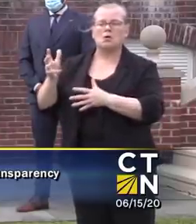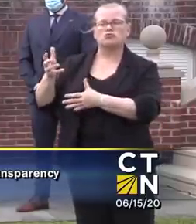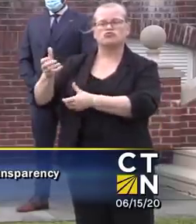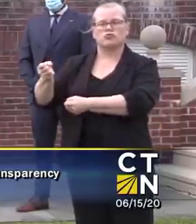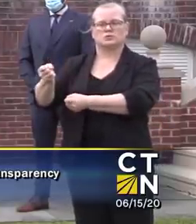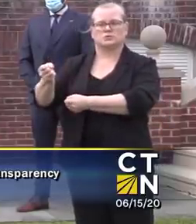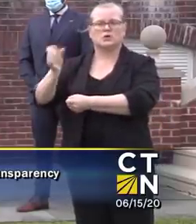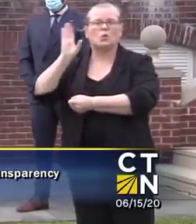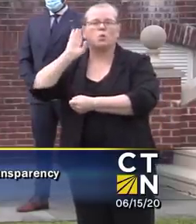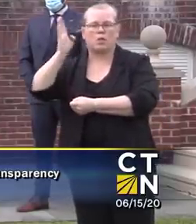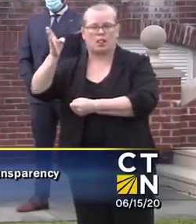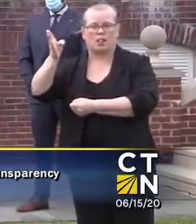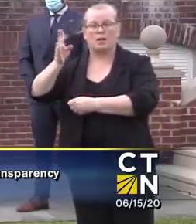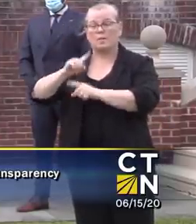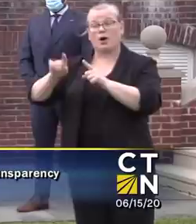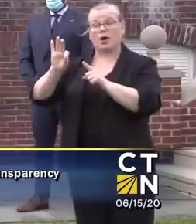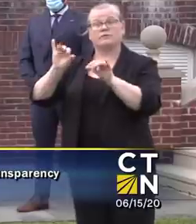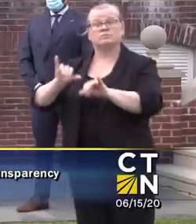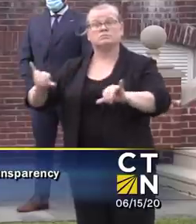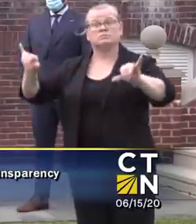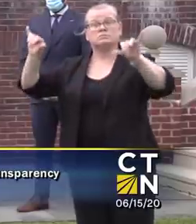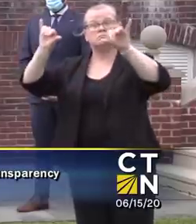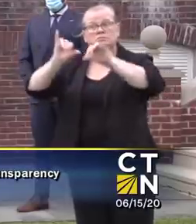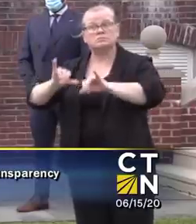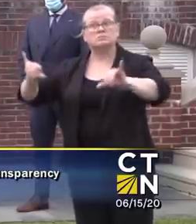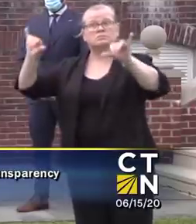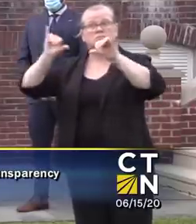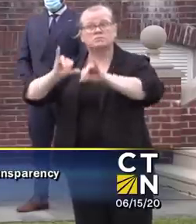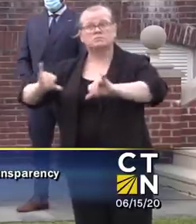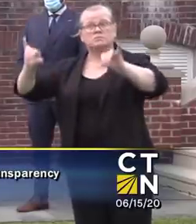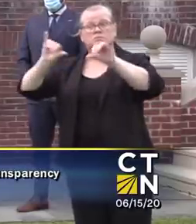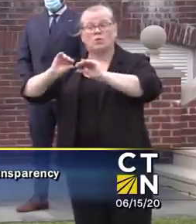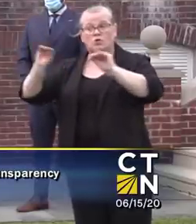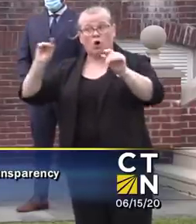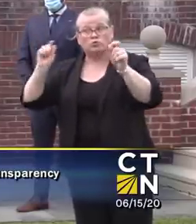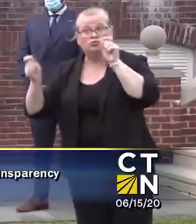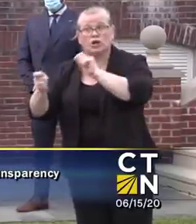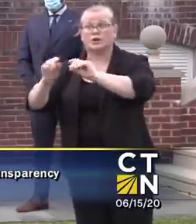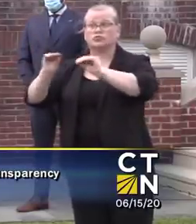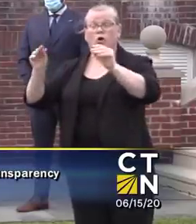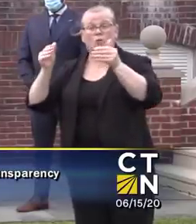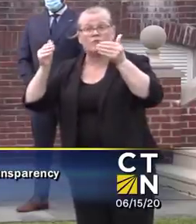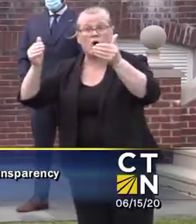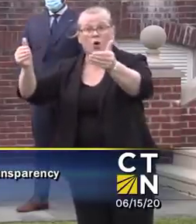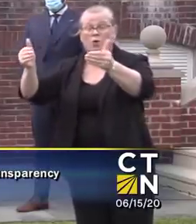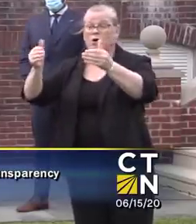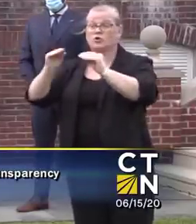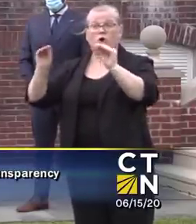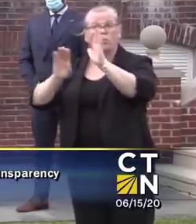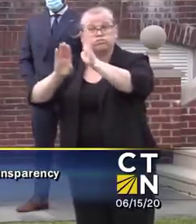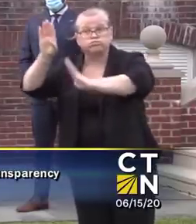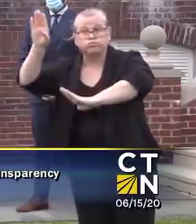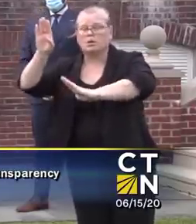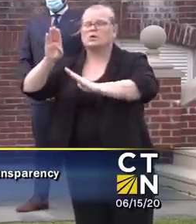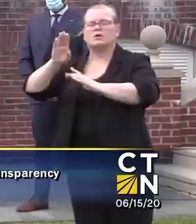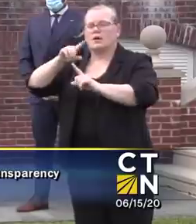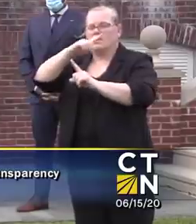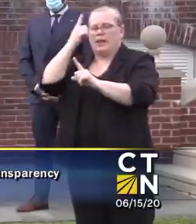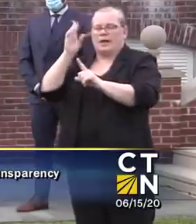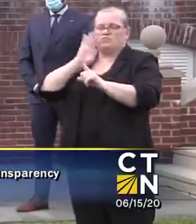going to perpetuate a lack of trust by Black and brown people. But I think we're at a place where we have an opportunity to change